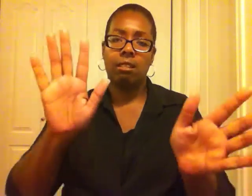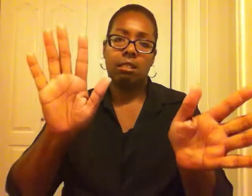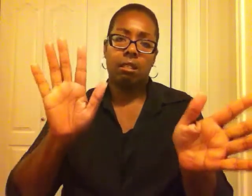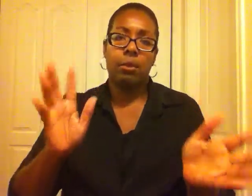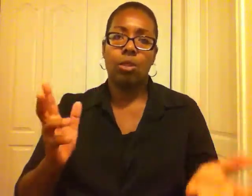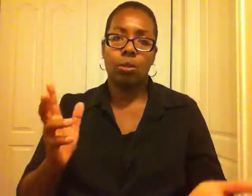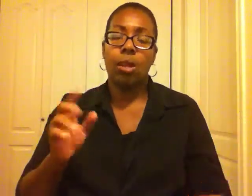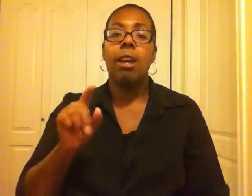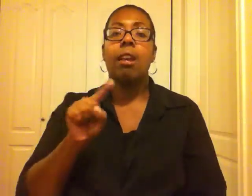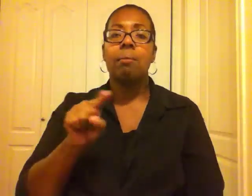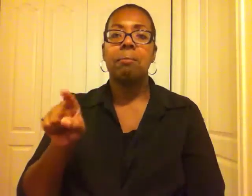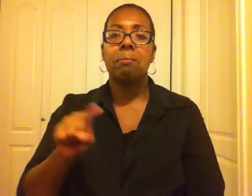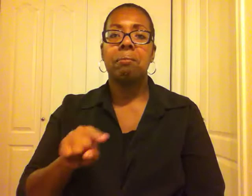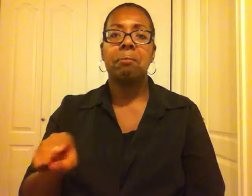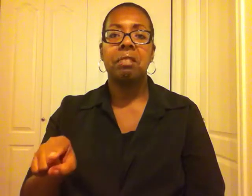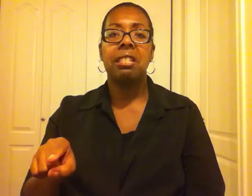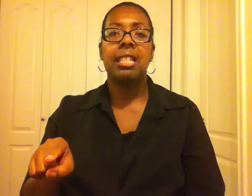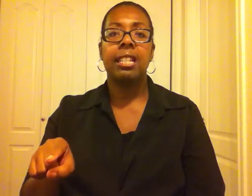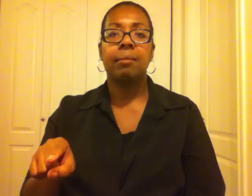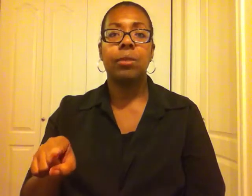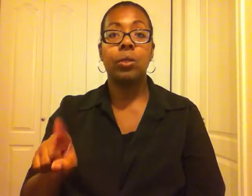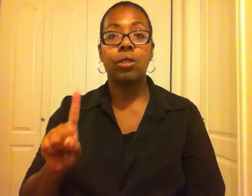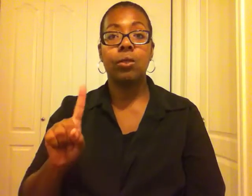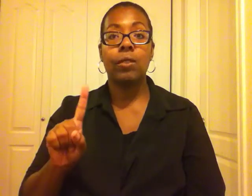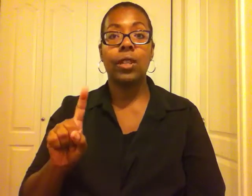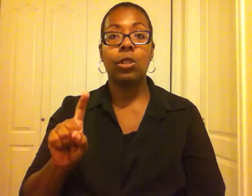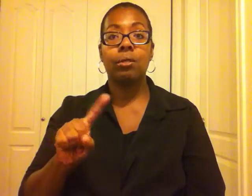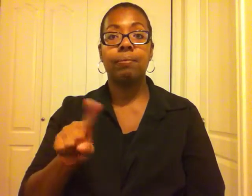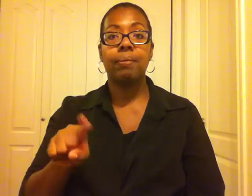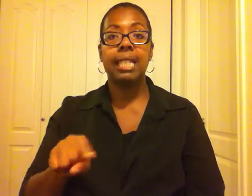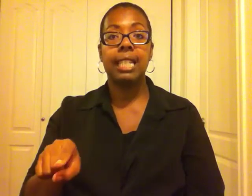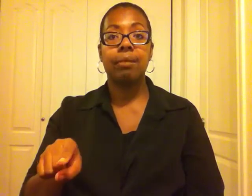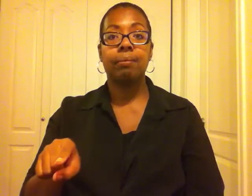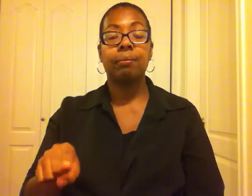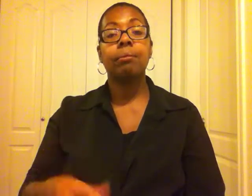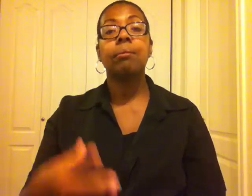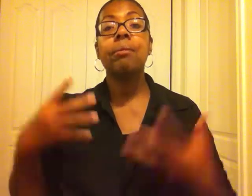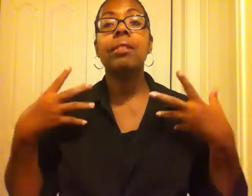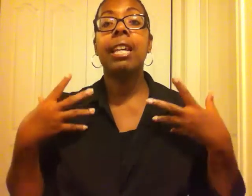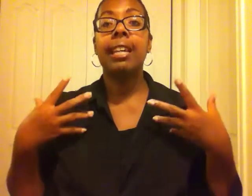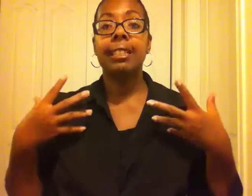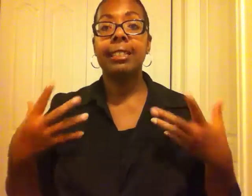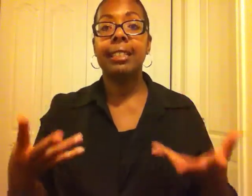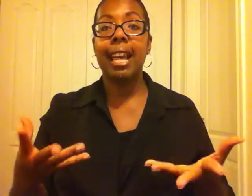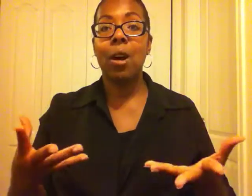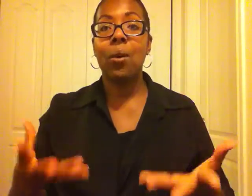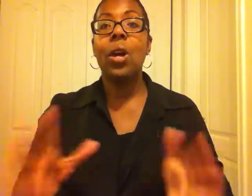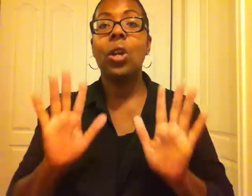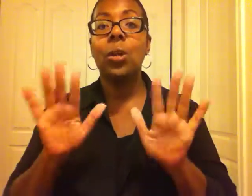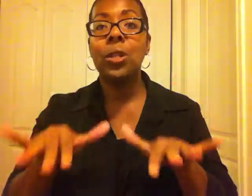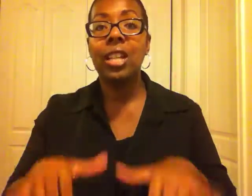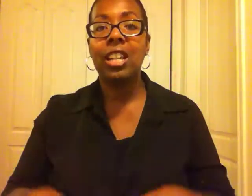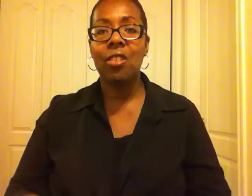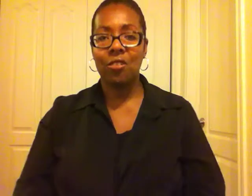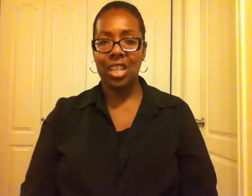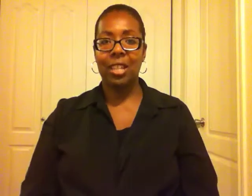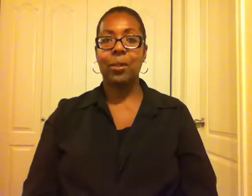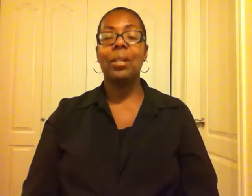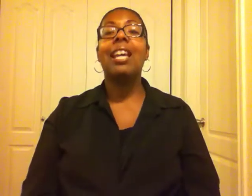It's up to you. Z with your forefinger. Z. Now go to another video